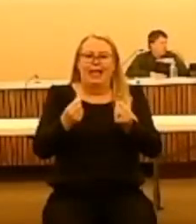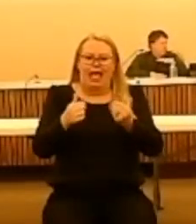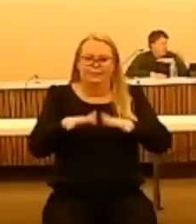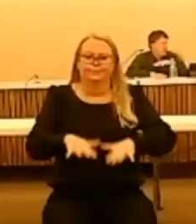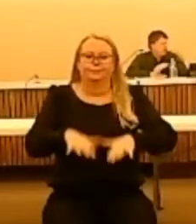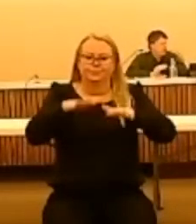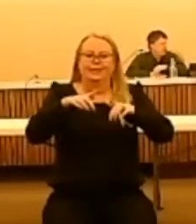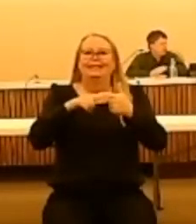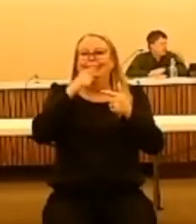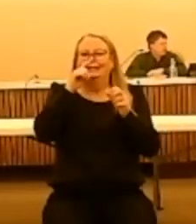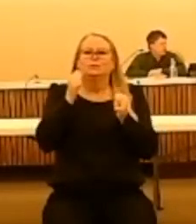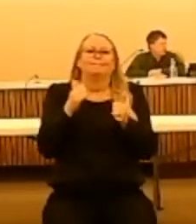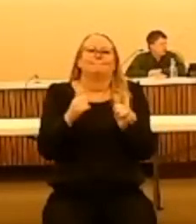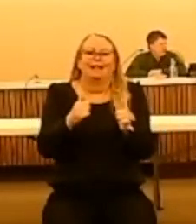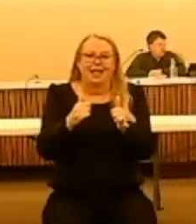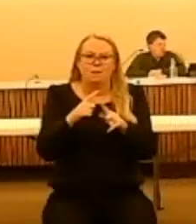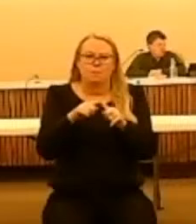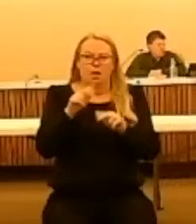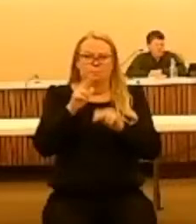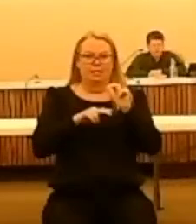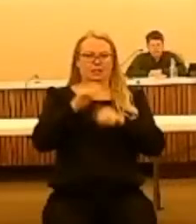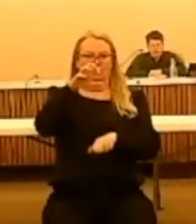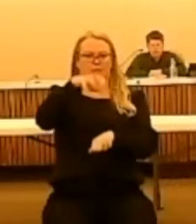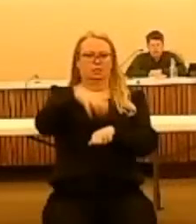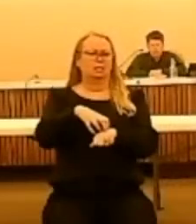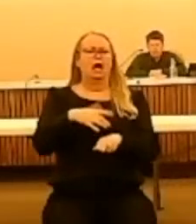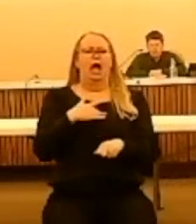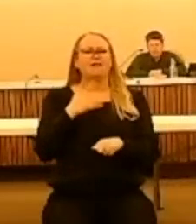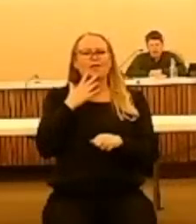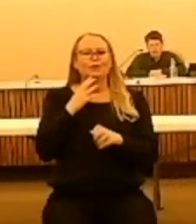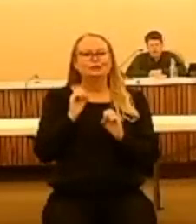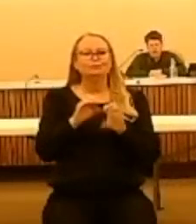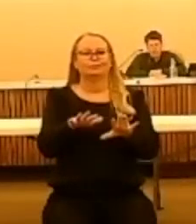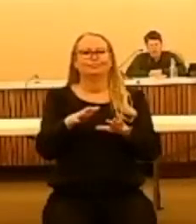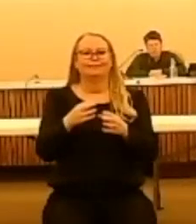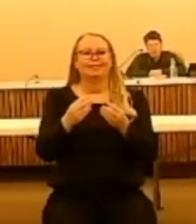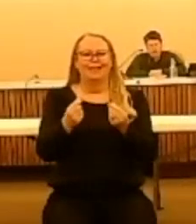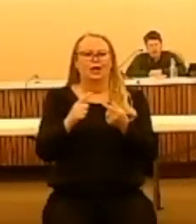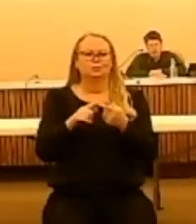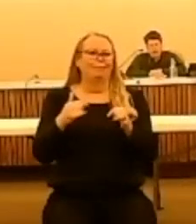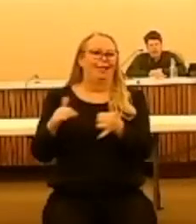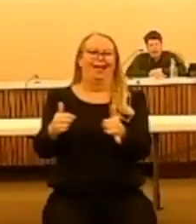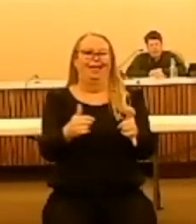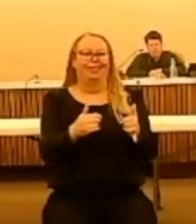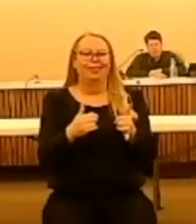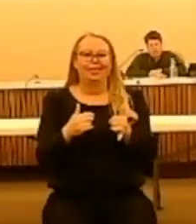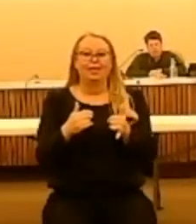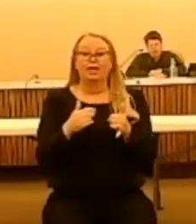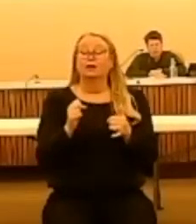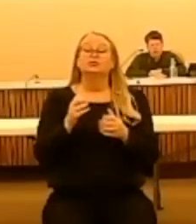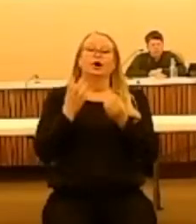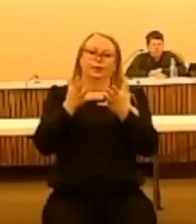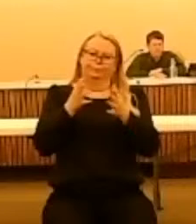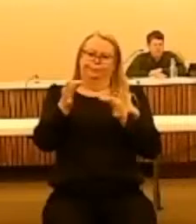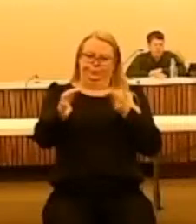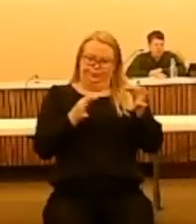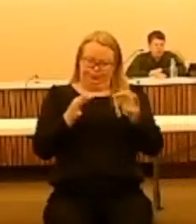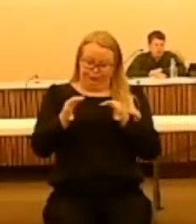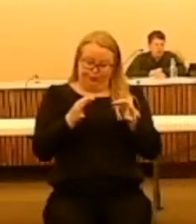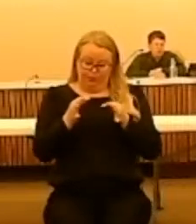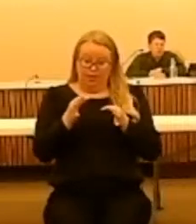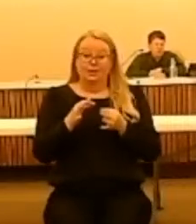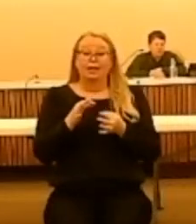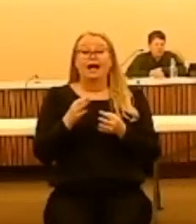kids could play there. Let, you know, open fields around. So basically when that land was originally donated for the